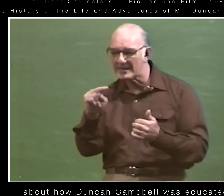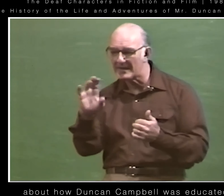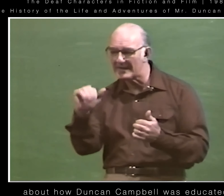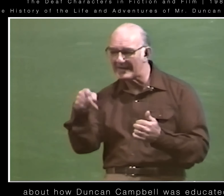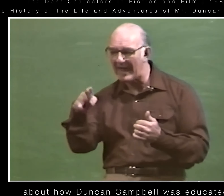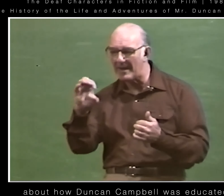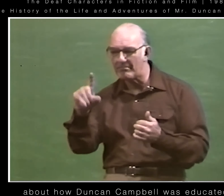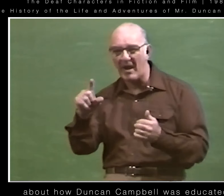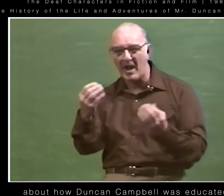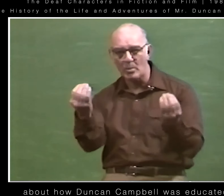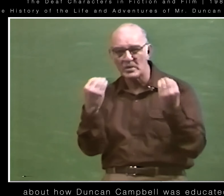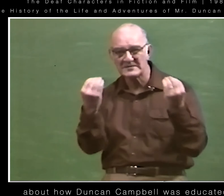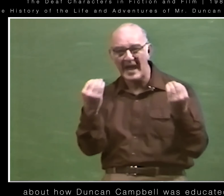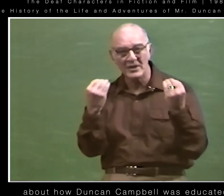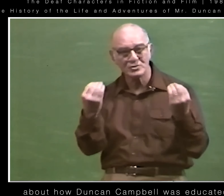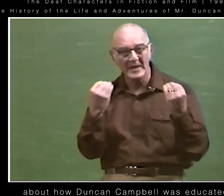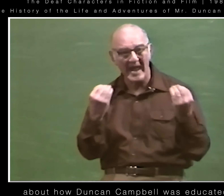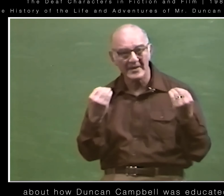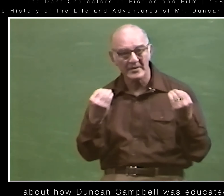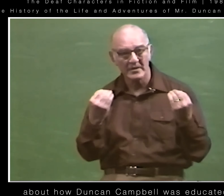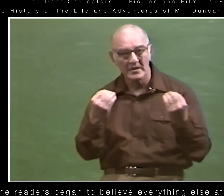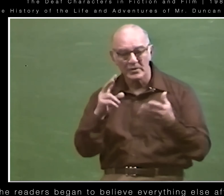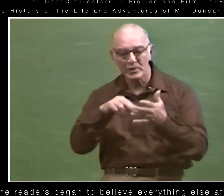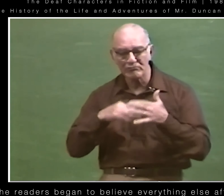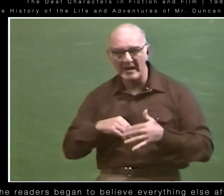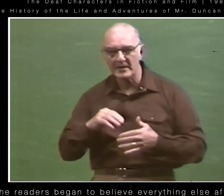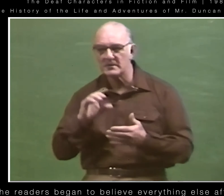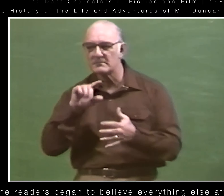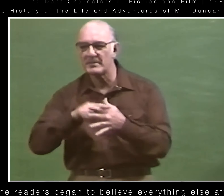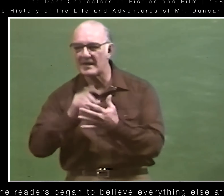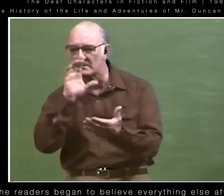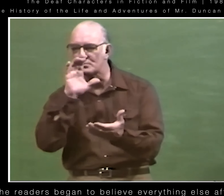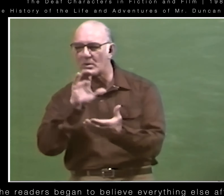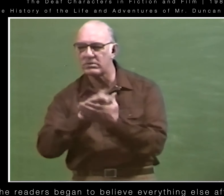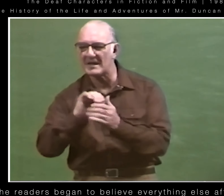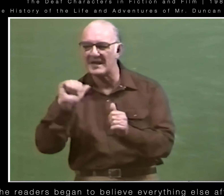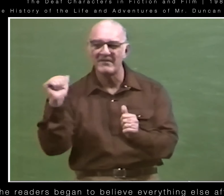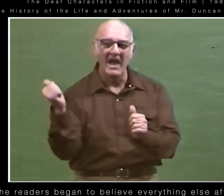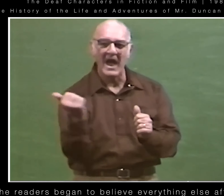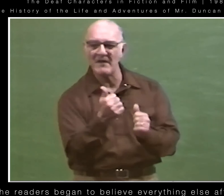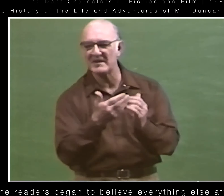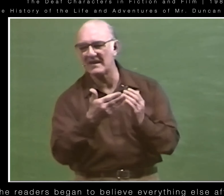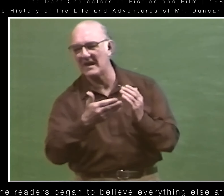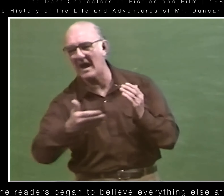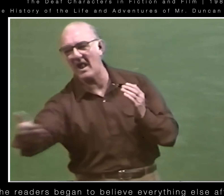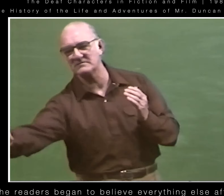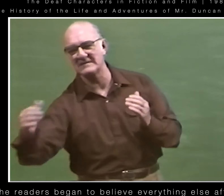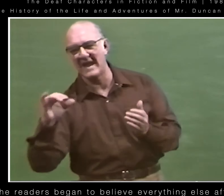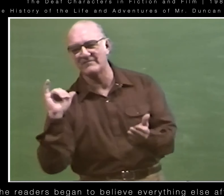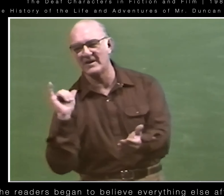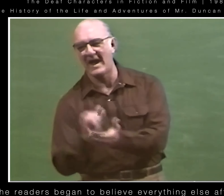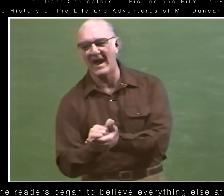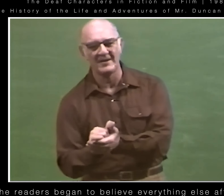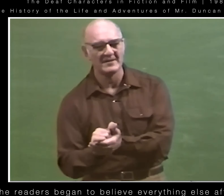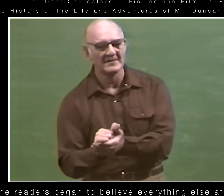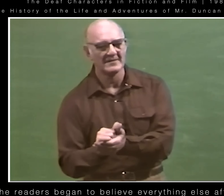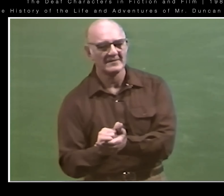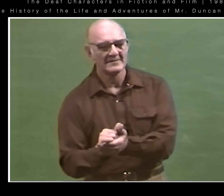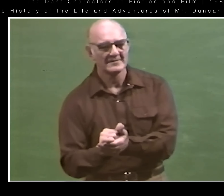Duncan Campbell was educated. The reader begins to believe everything else after that.